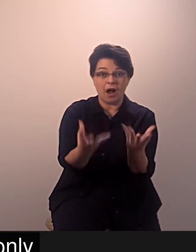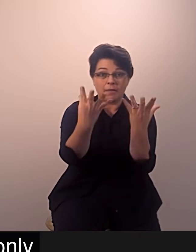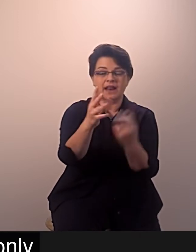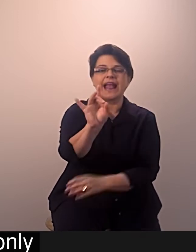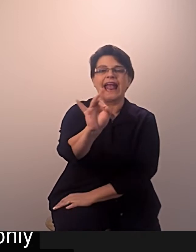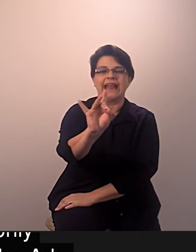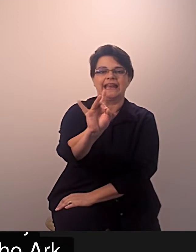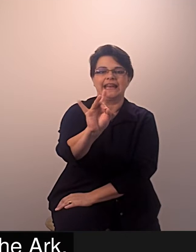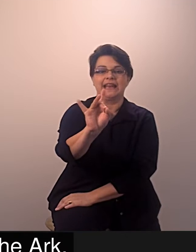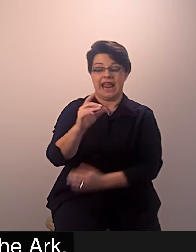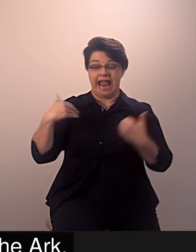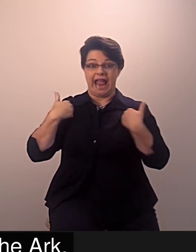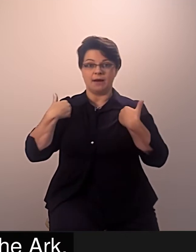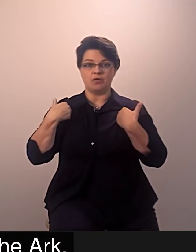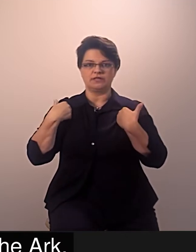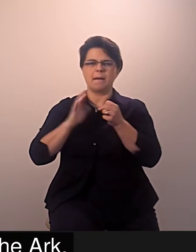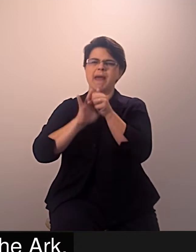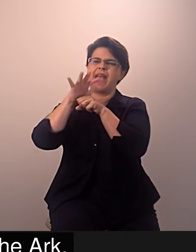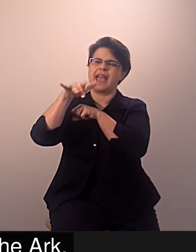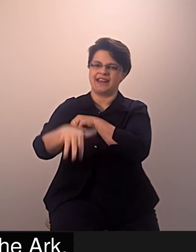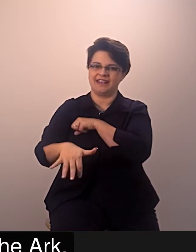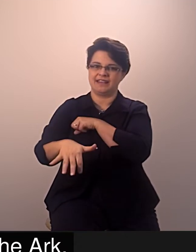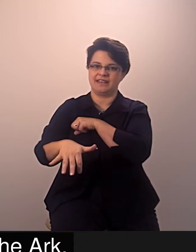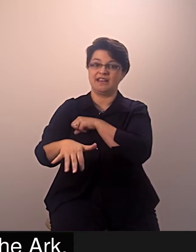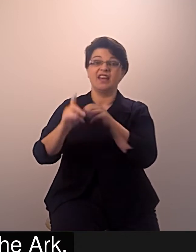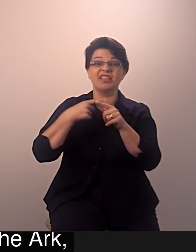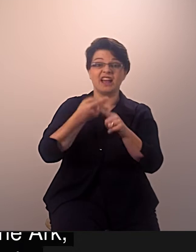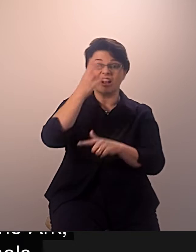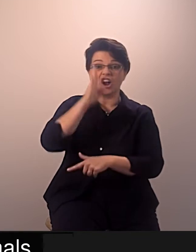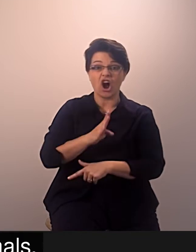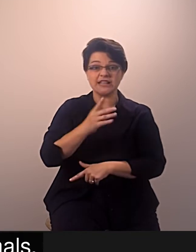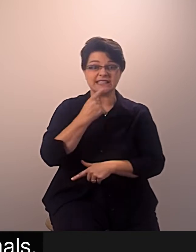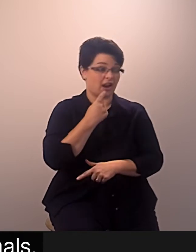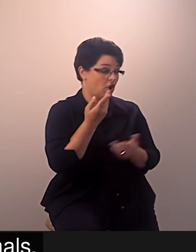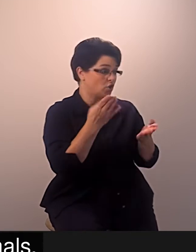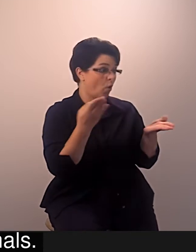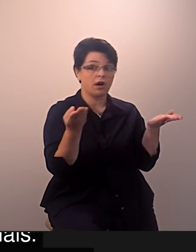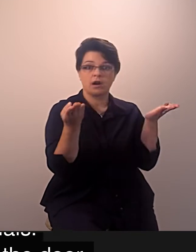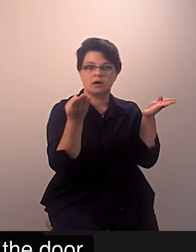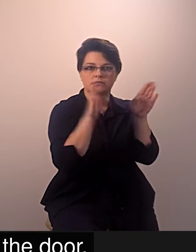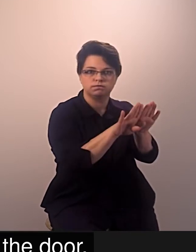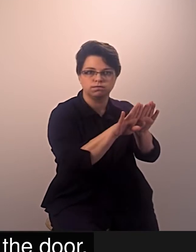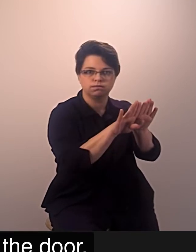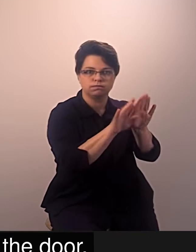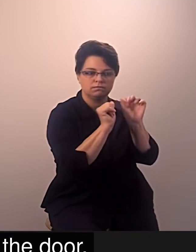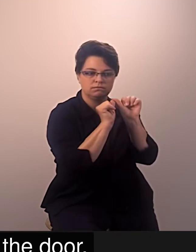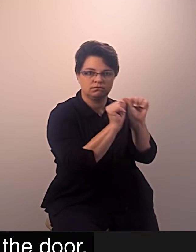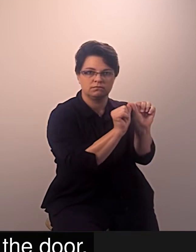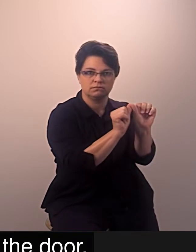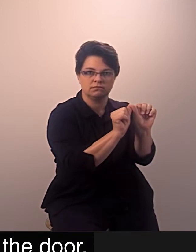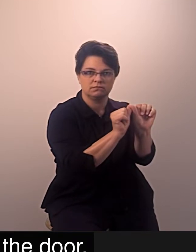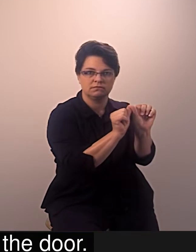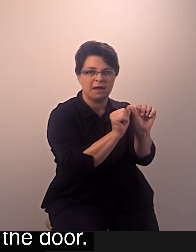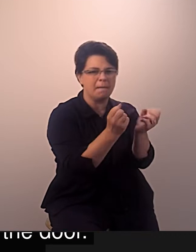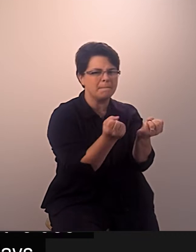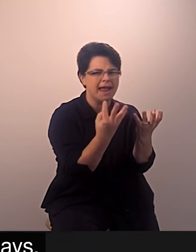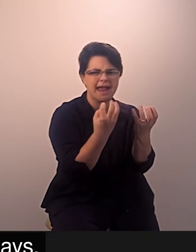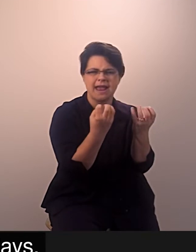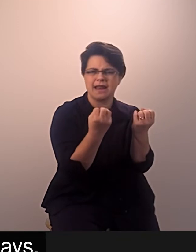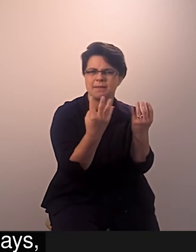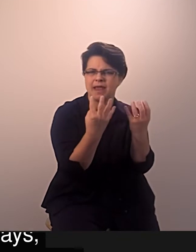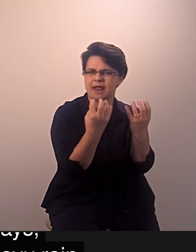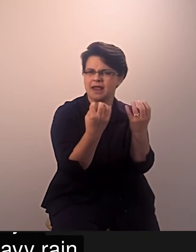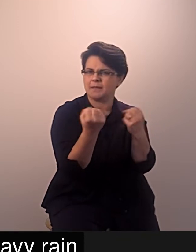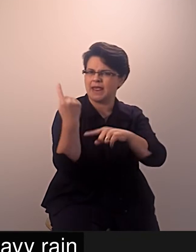animals. Then God closed the door. After 7 days, God sent very heavy rain